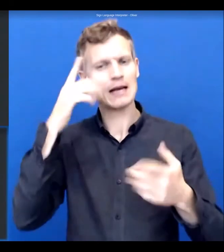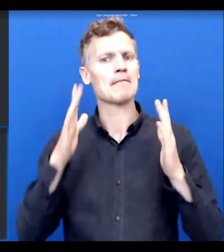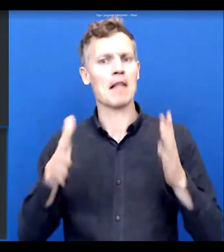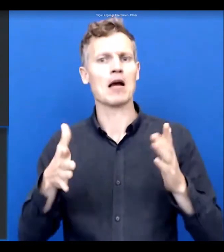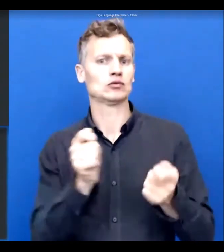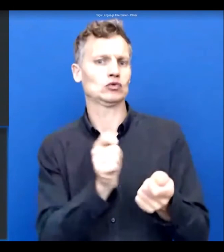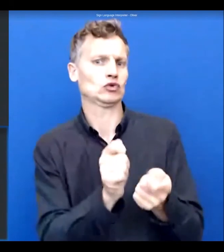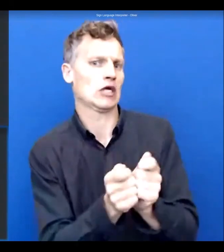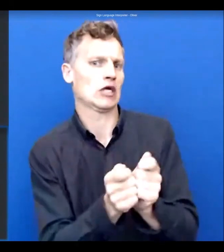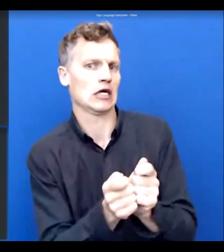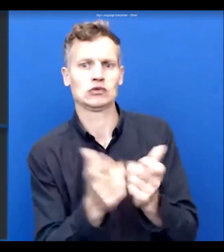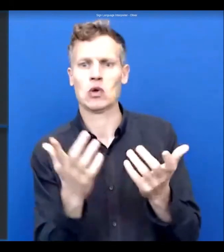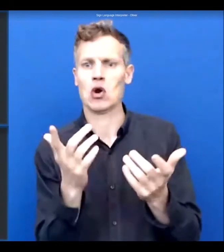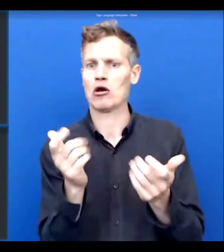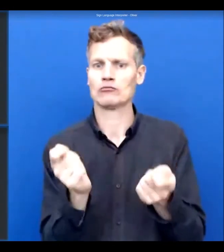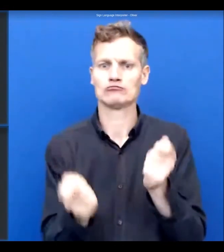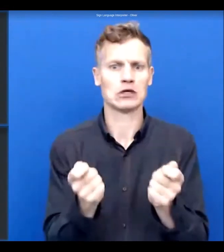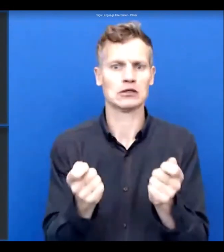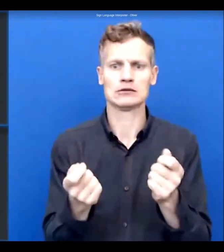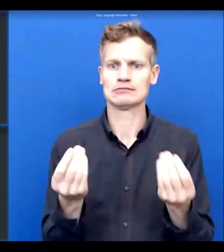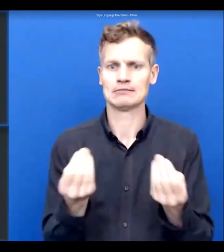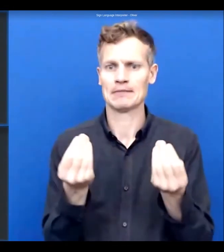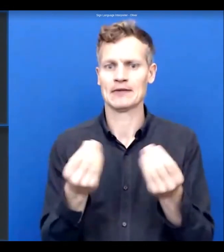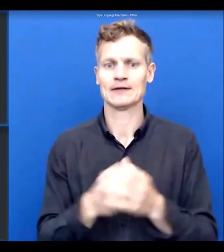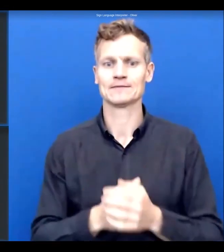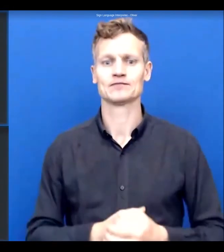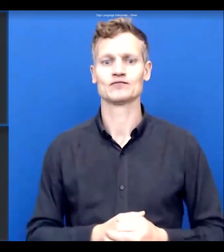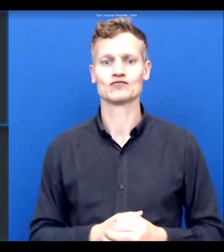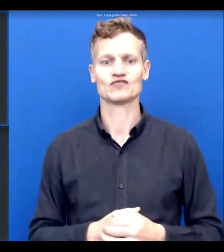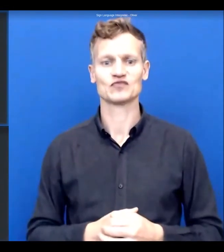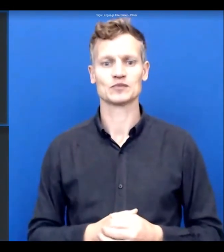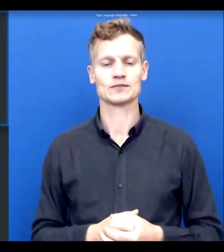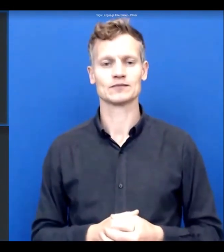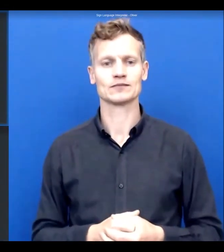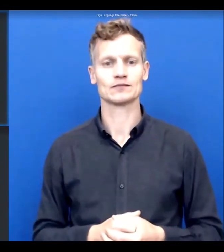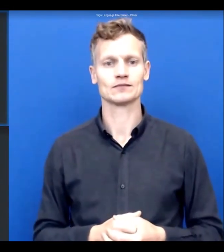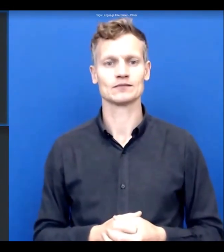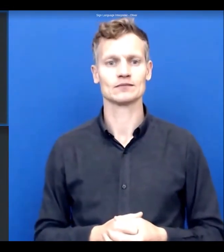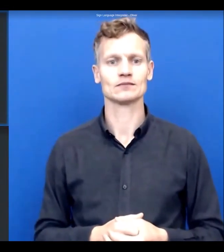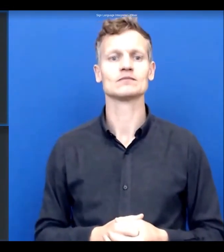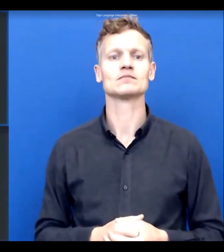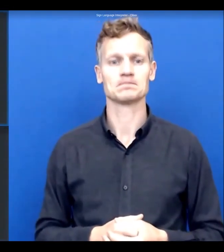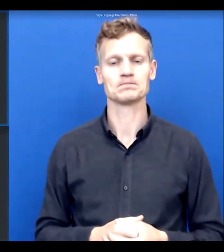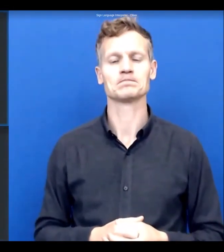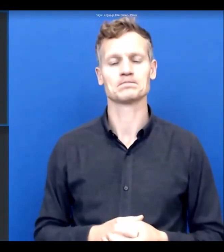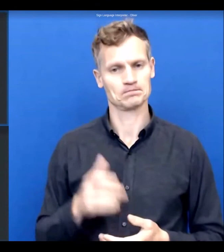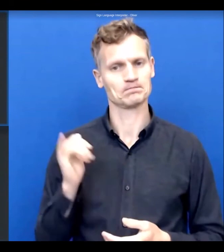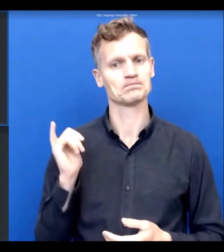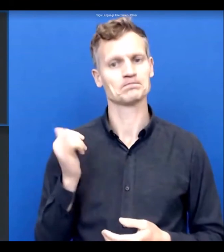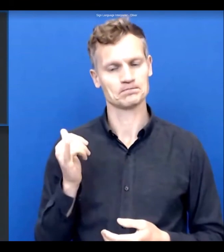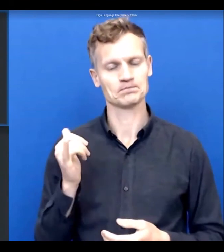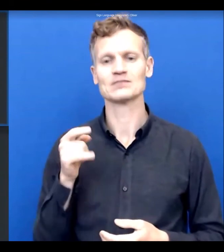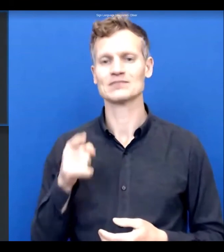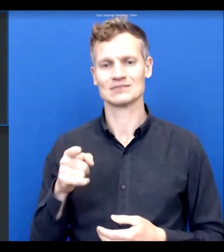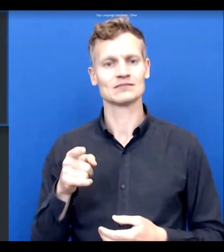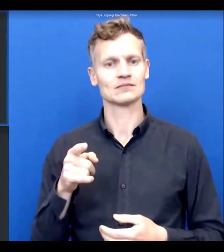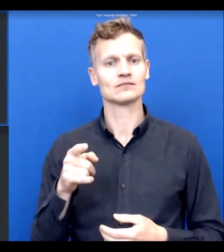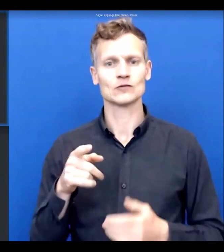situation. Yes, in reality, this tool has been developed before,